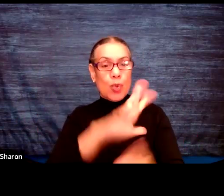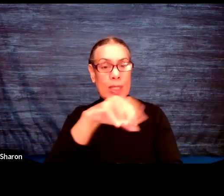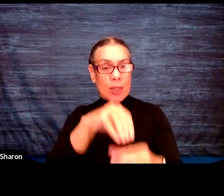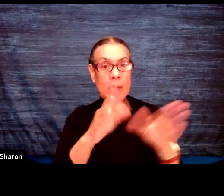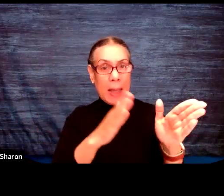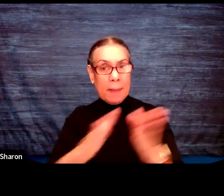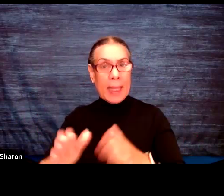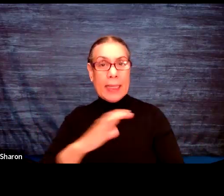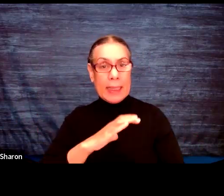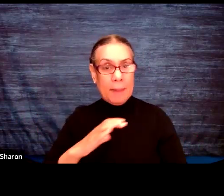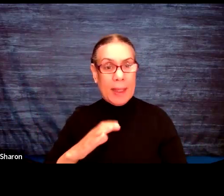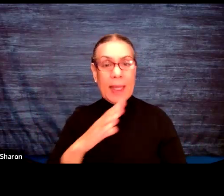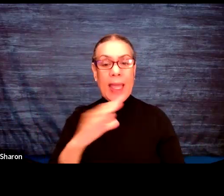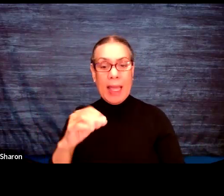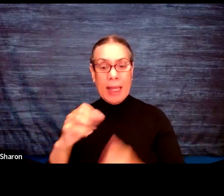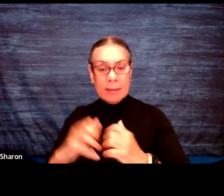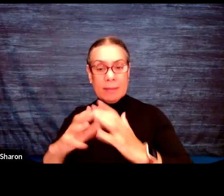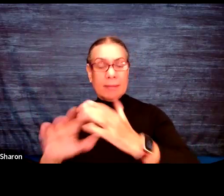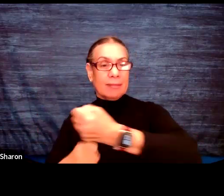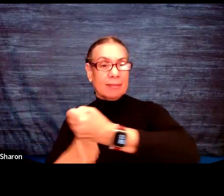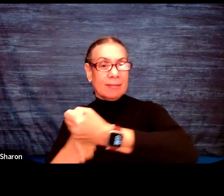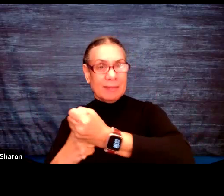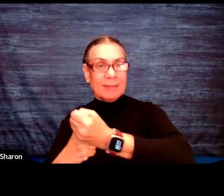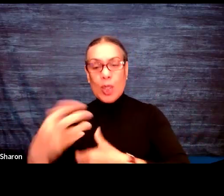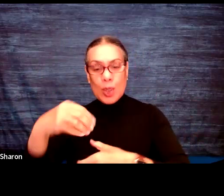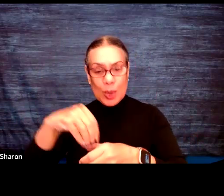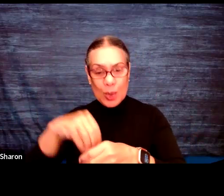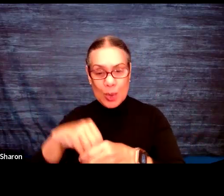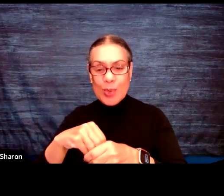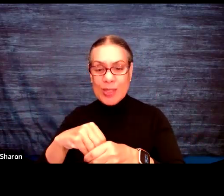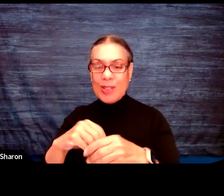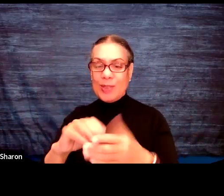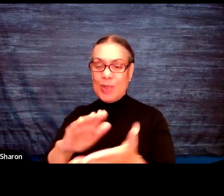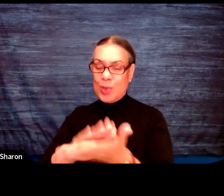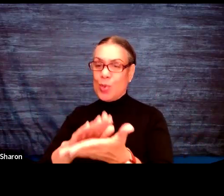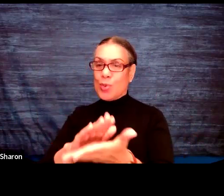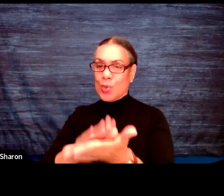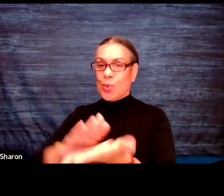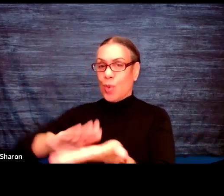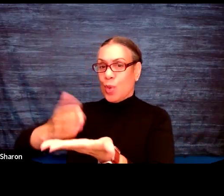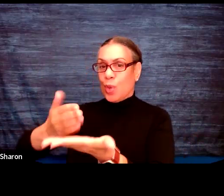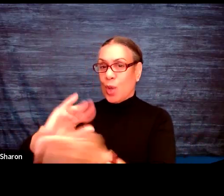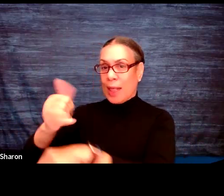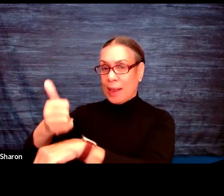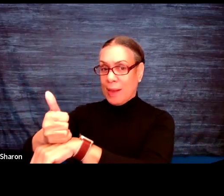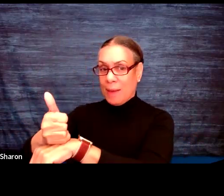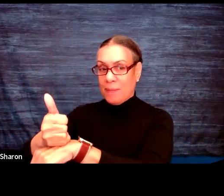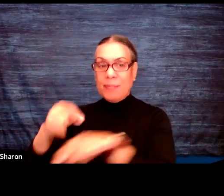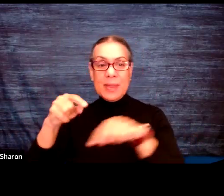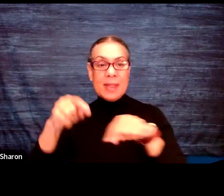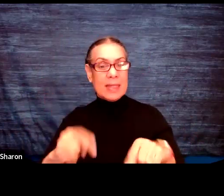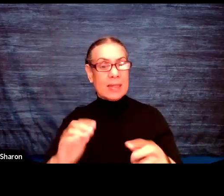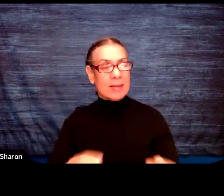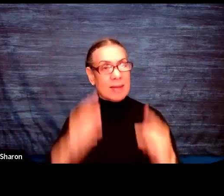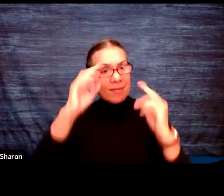team and founding an inclusive cooking club. The Massachusetts Teacher of the Year program is the highest